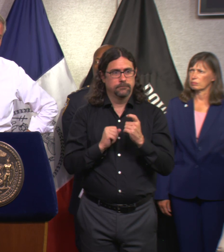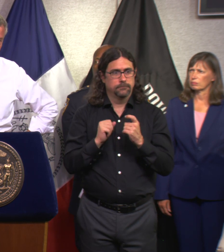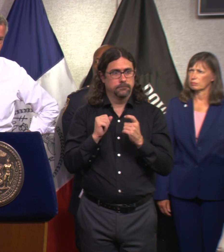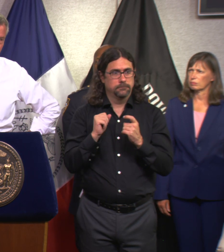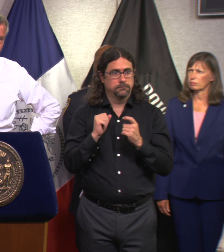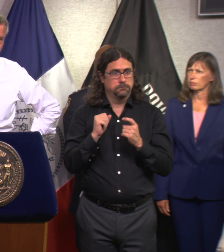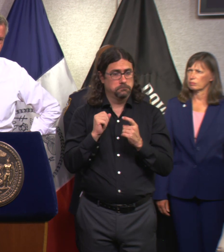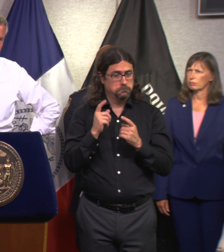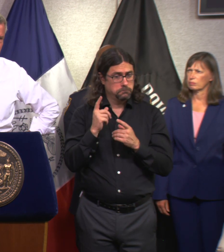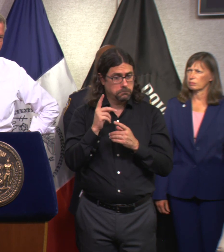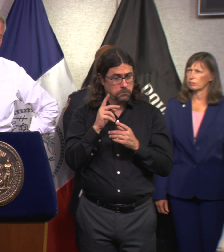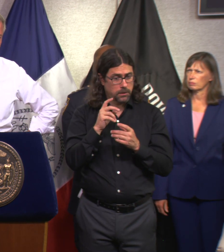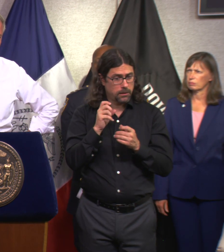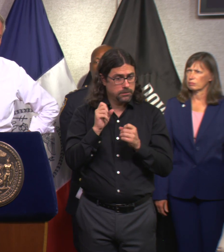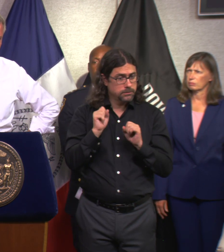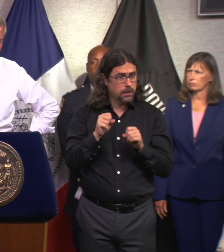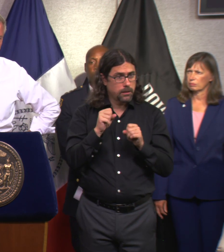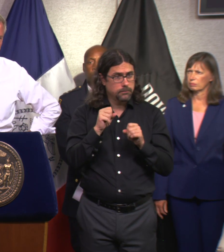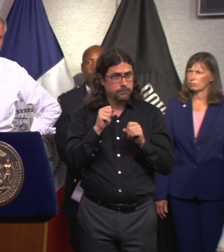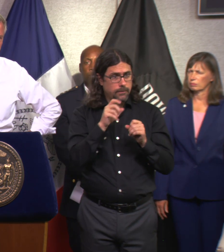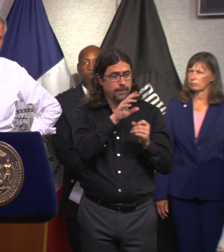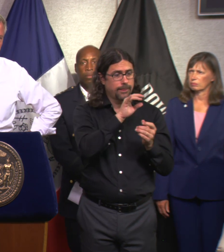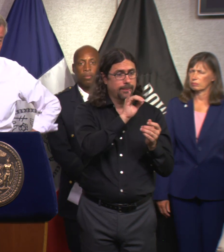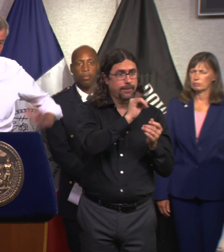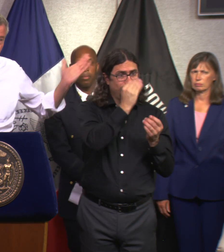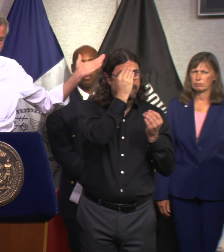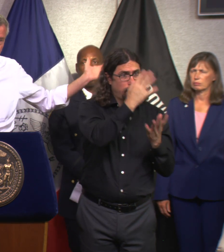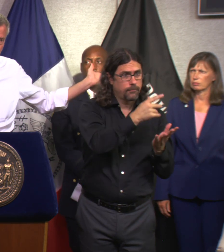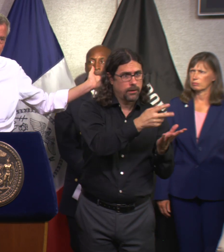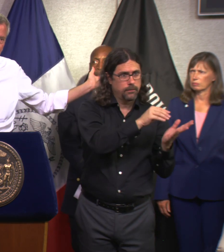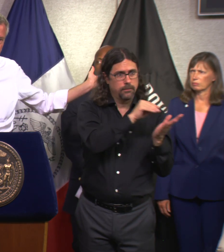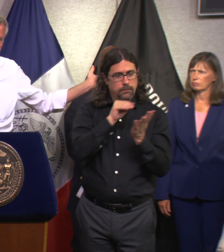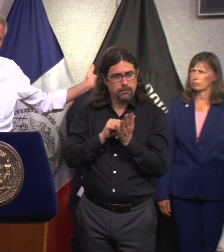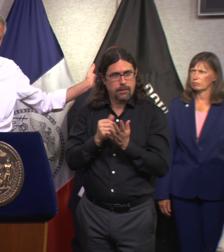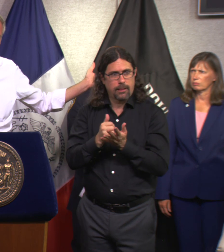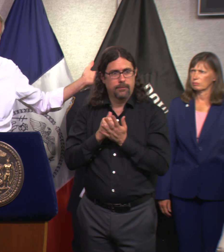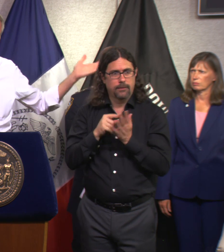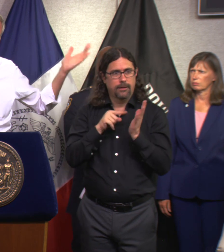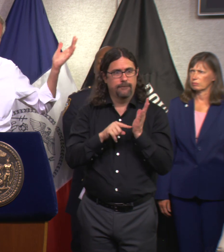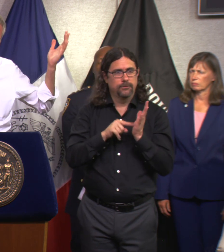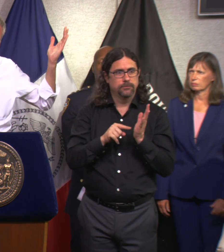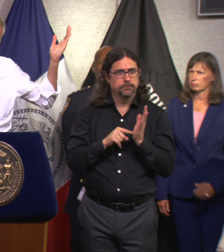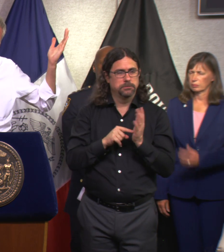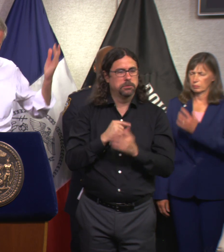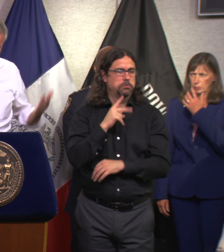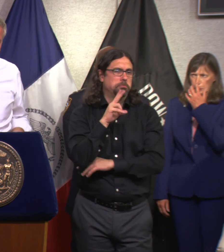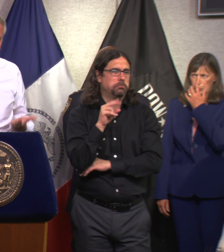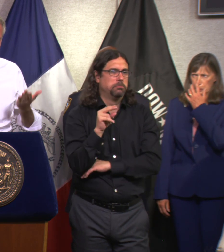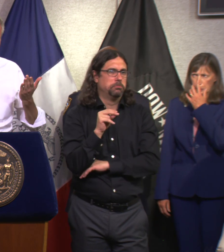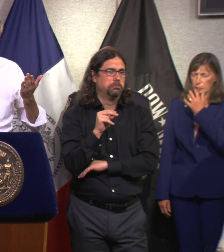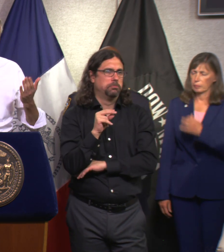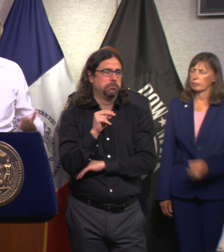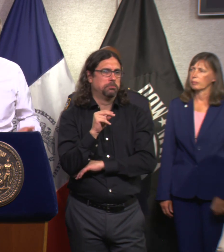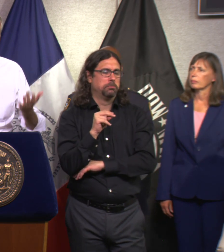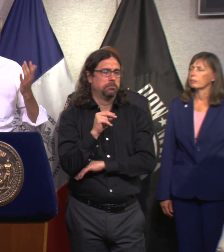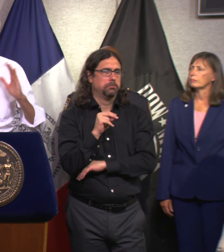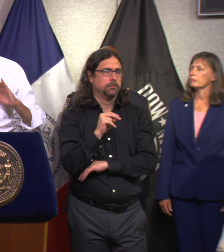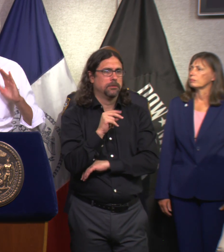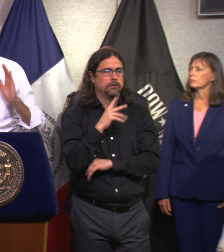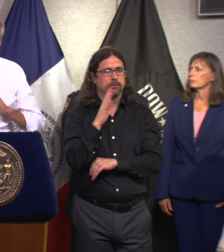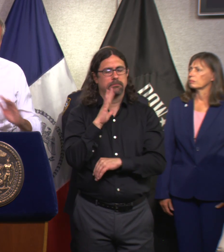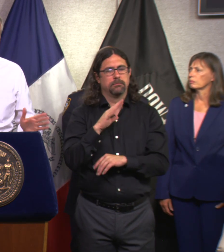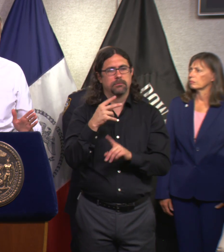was had frequently over the years. It's always the literal opposite until a few months ago when we got a clear